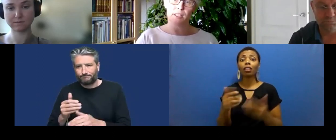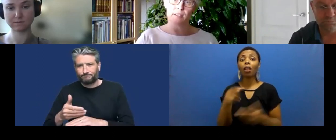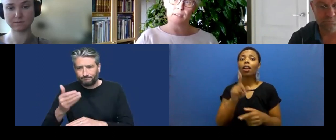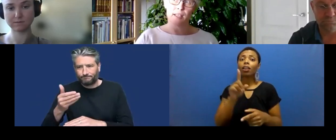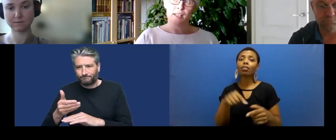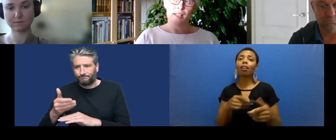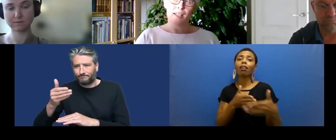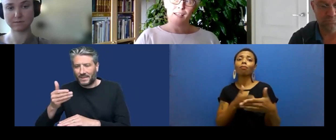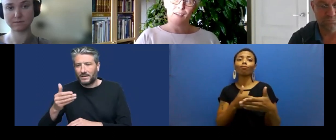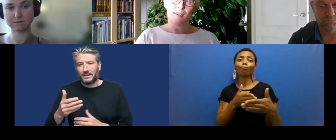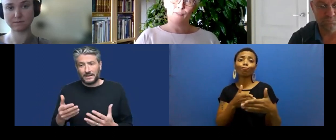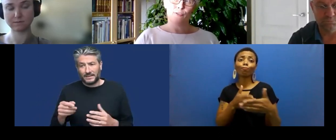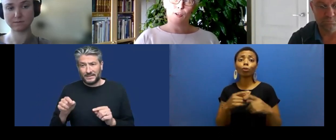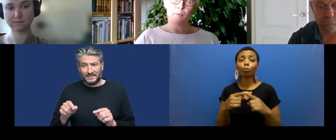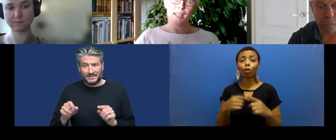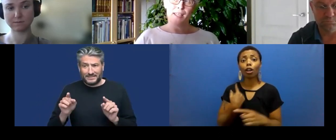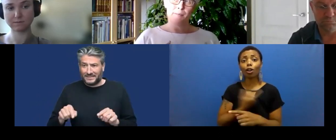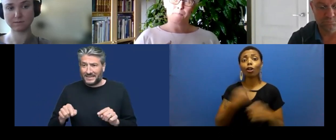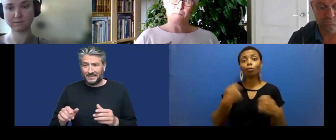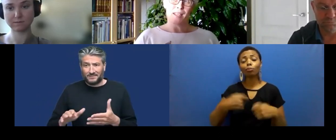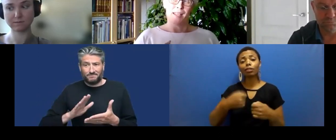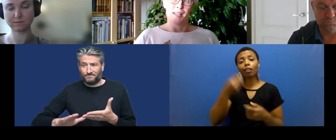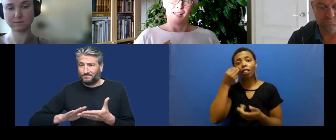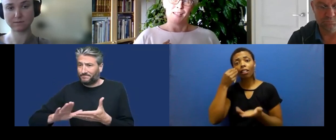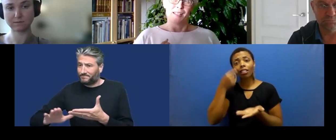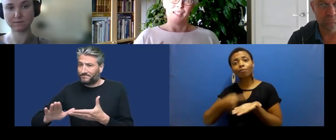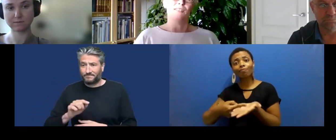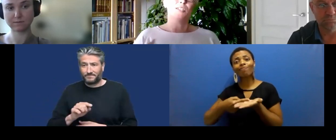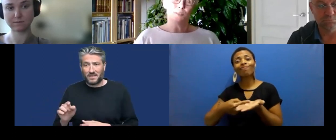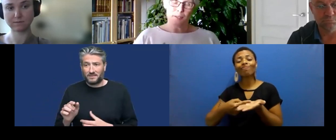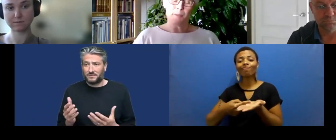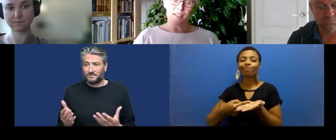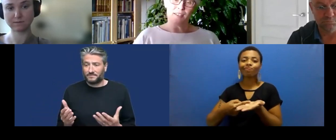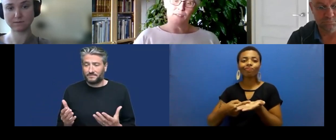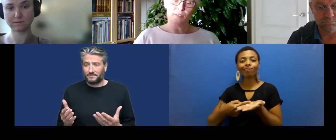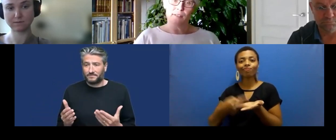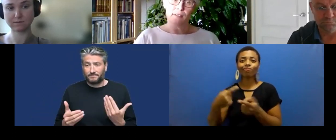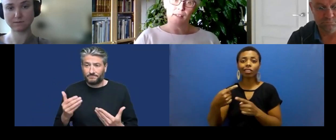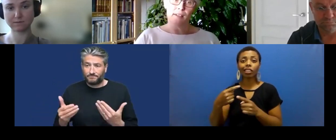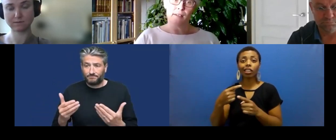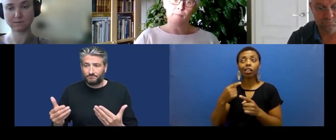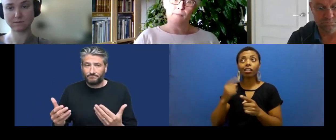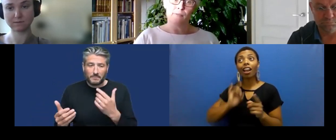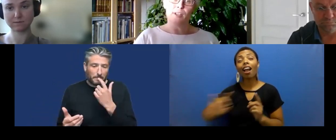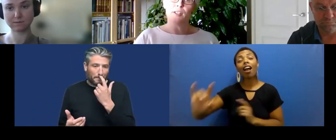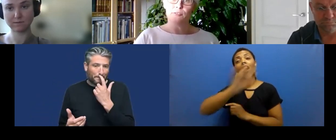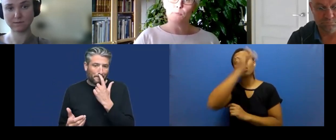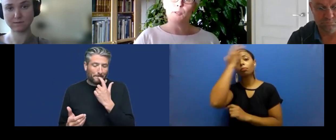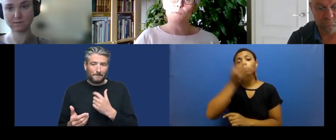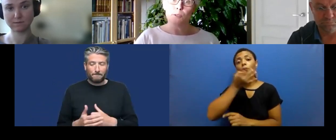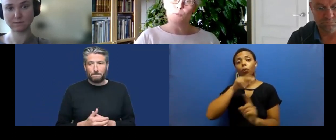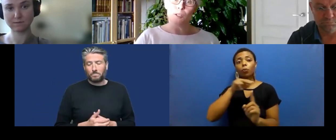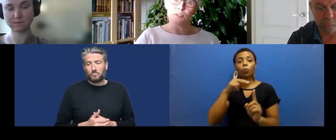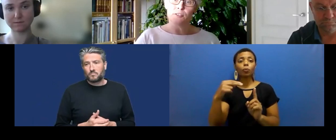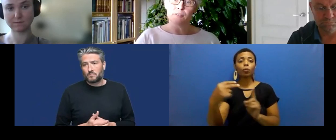with, because from a individual perspective, very often